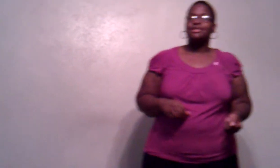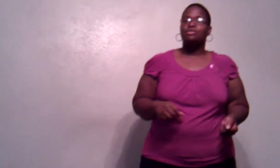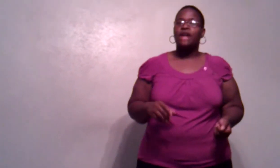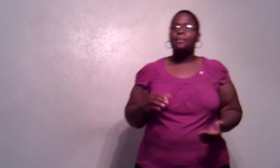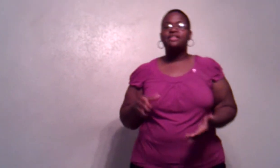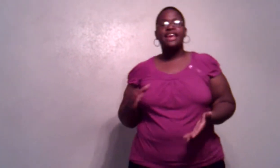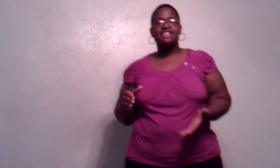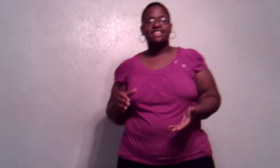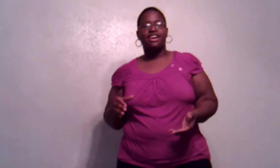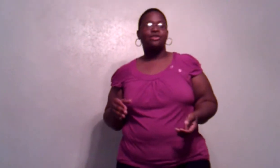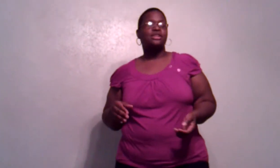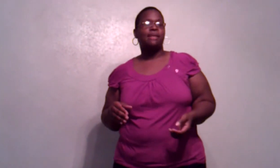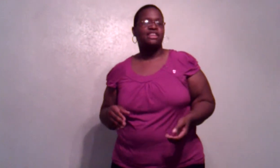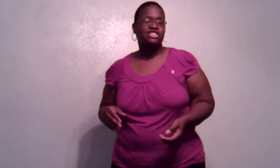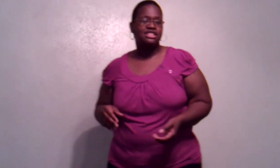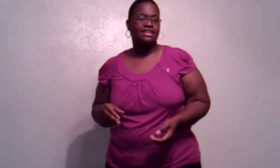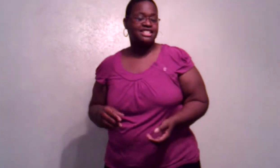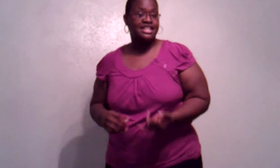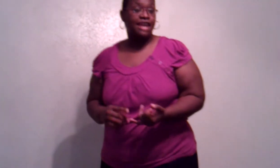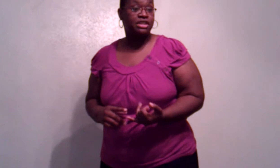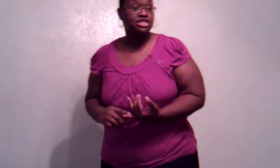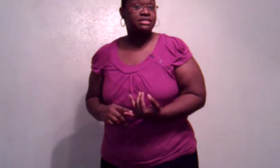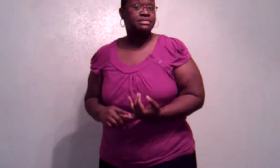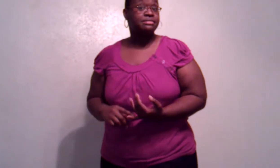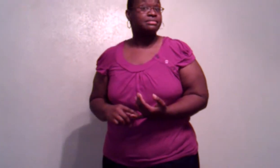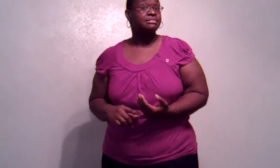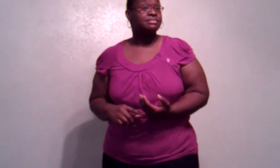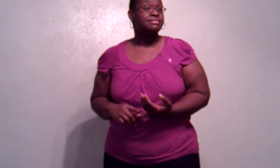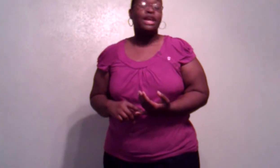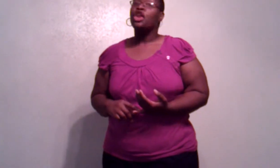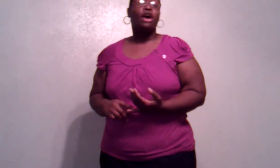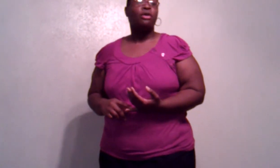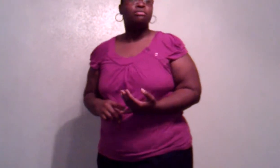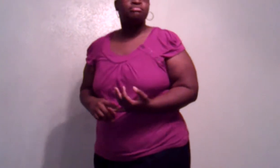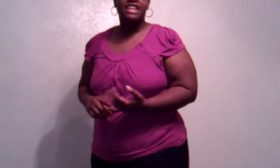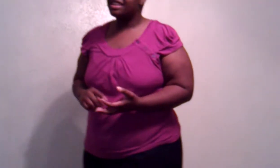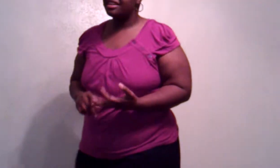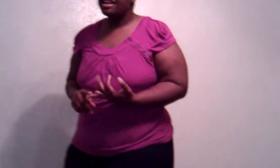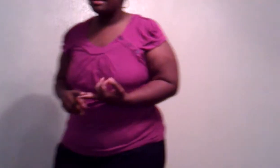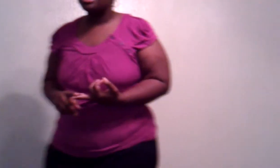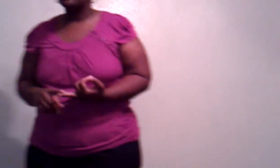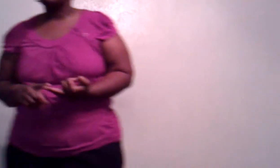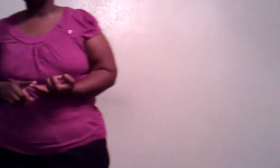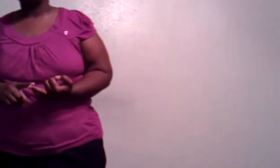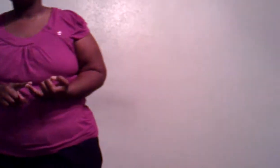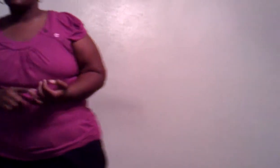When I put the gas in the car, what type of energy is that? Is it sound energy? No. No. Is it kinetic energy? No. What